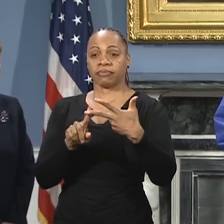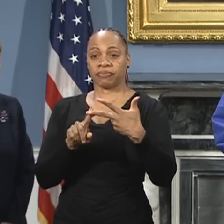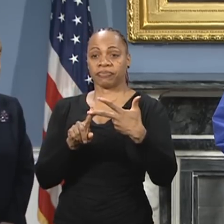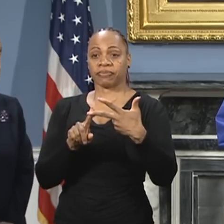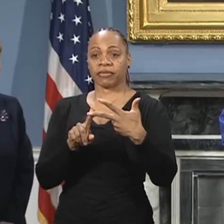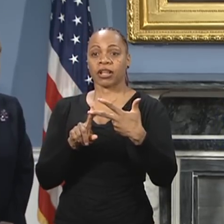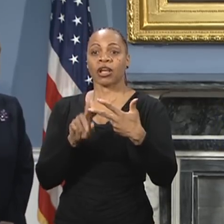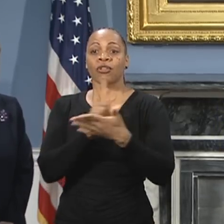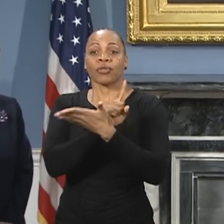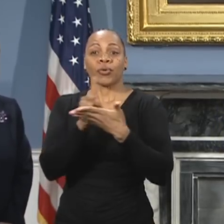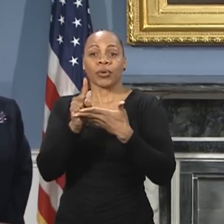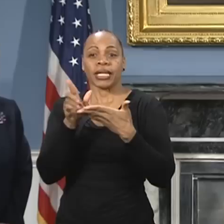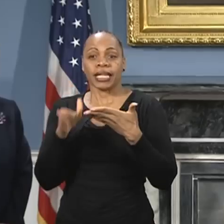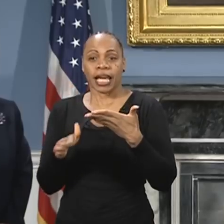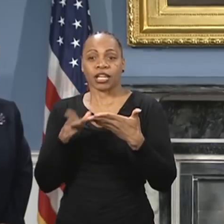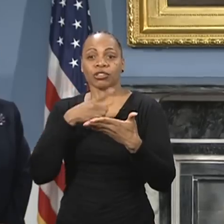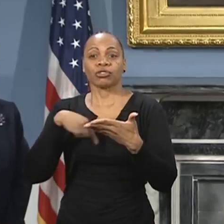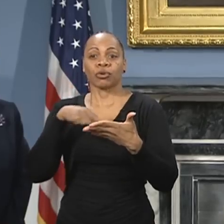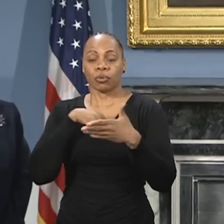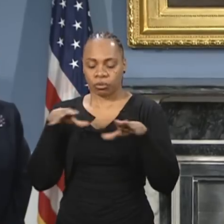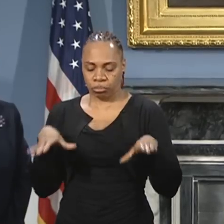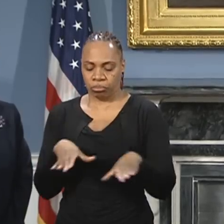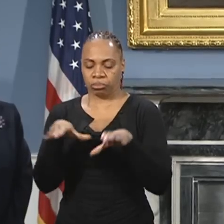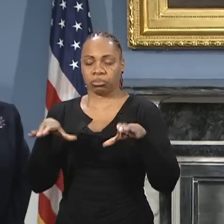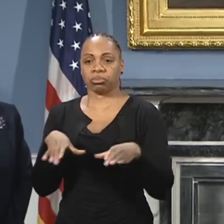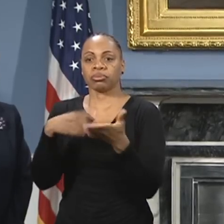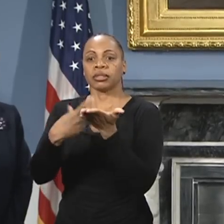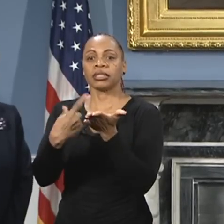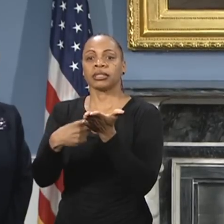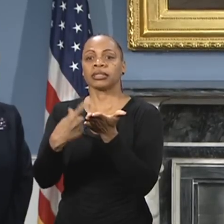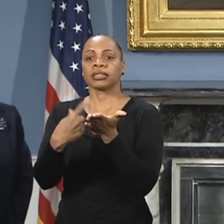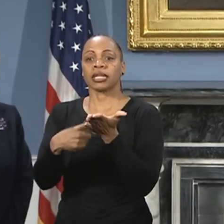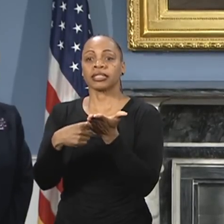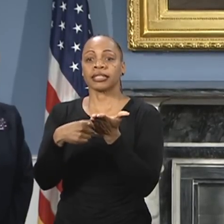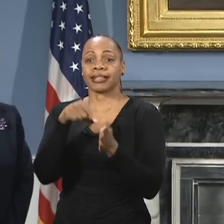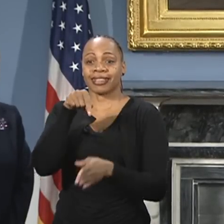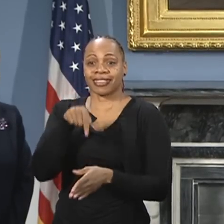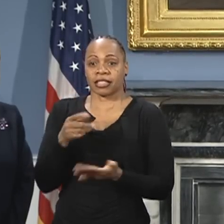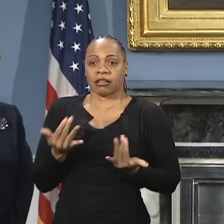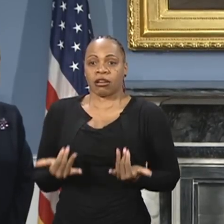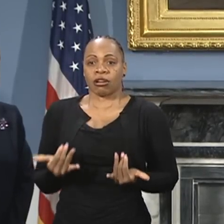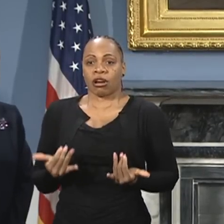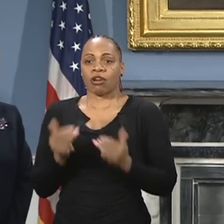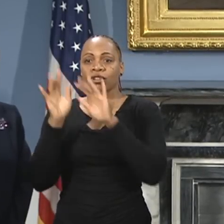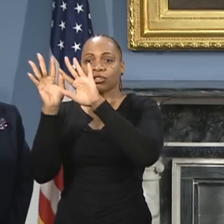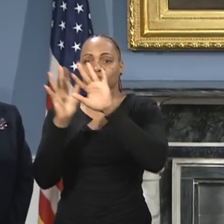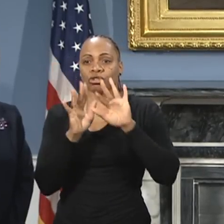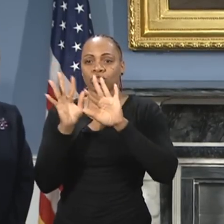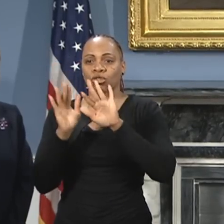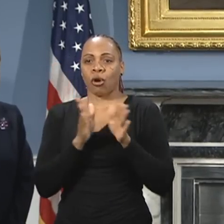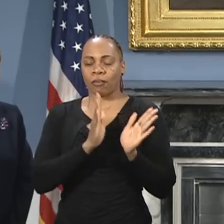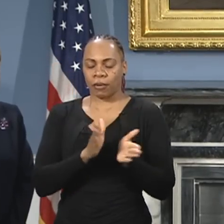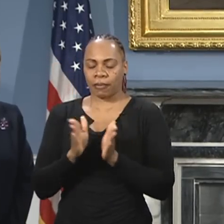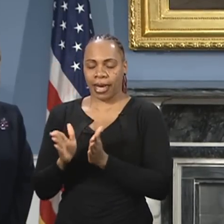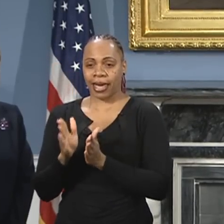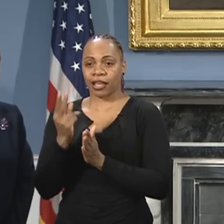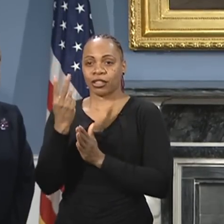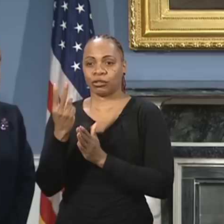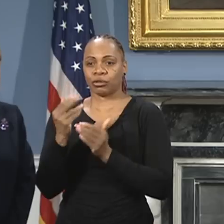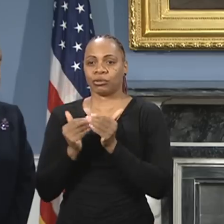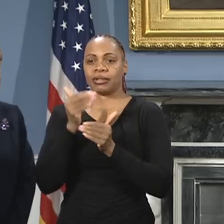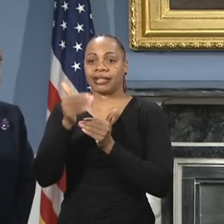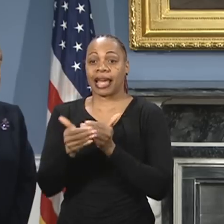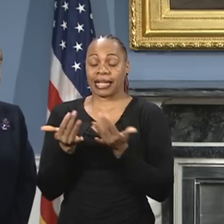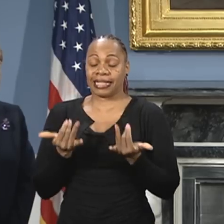we are actively addressing this storm while preparing for the next two. Now today I can say to my fellow New Yorkers, things are going to be